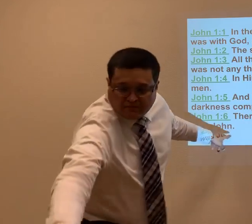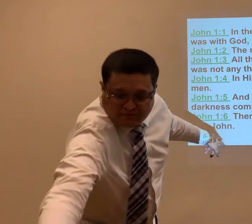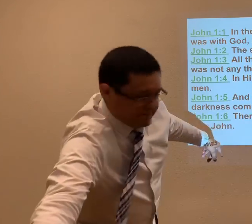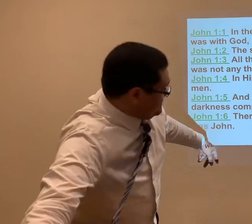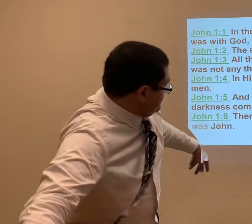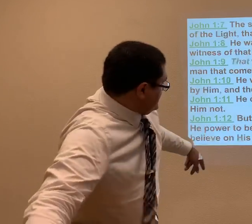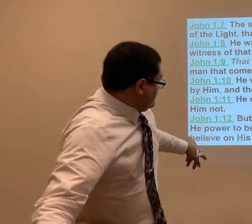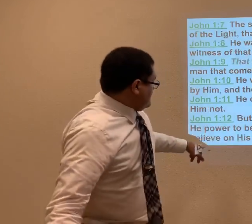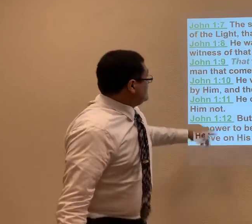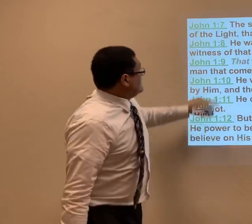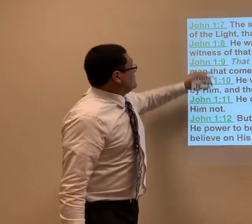here.